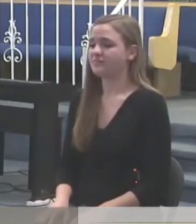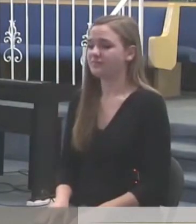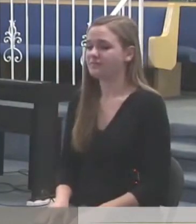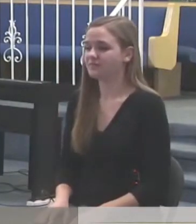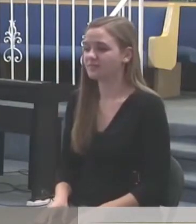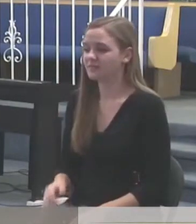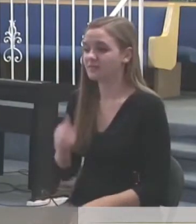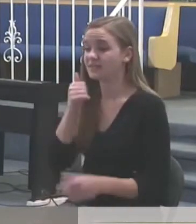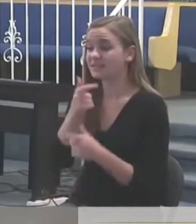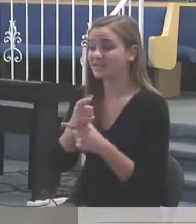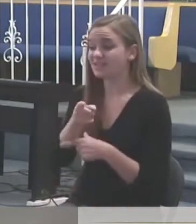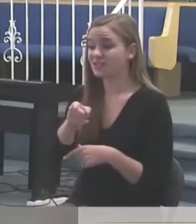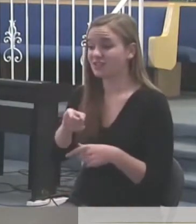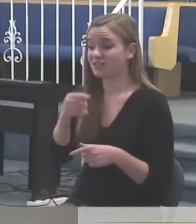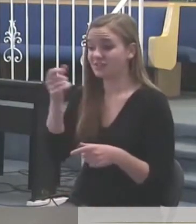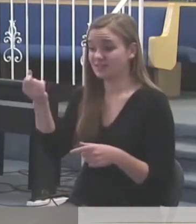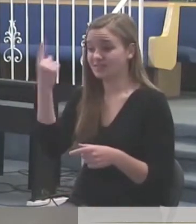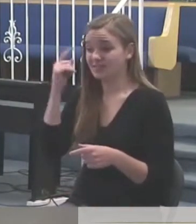it.